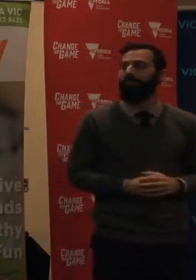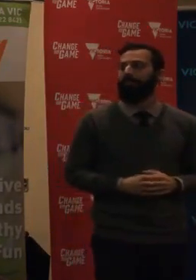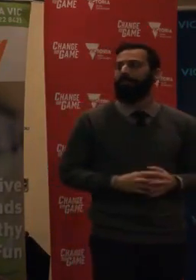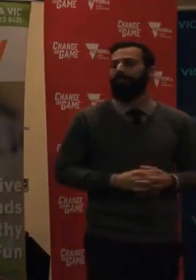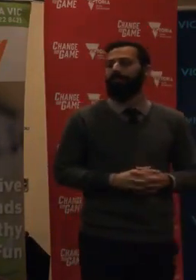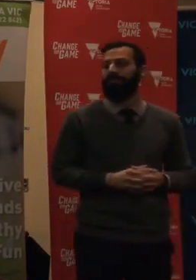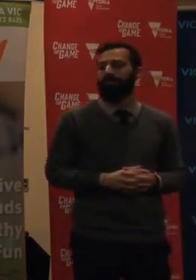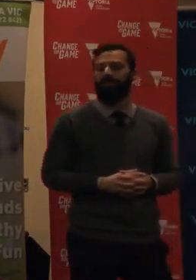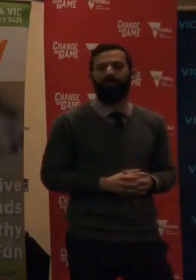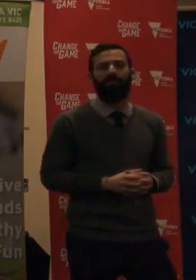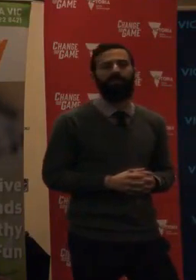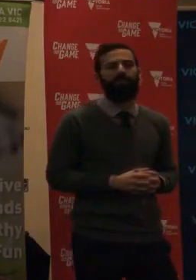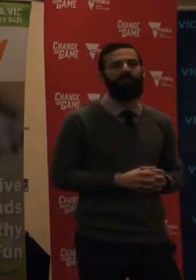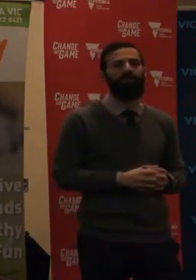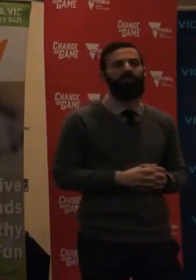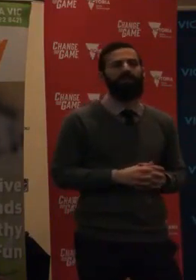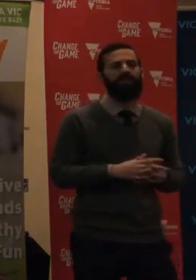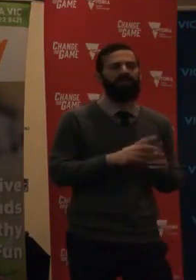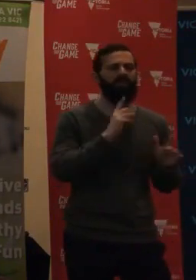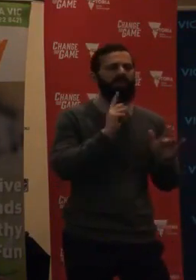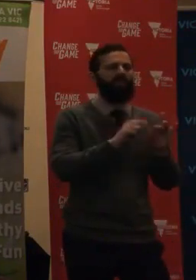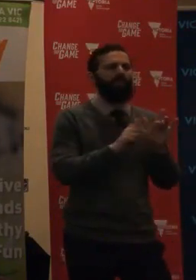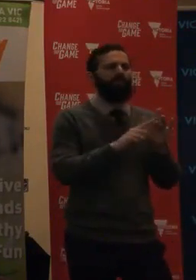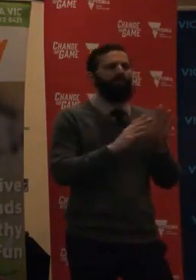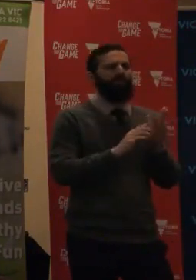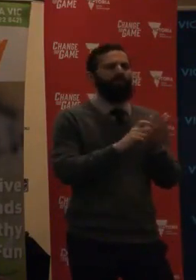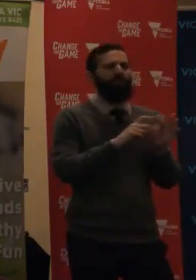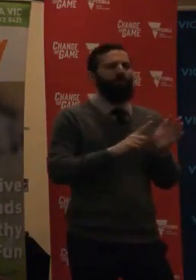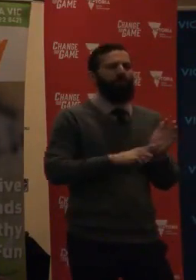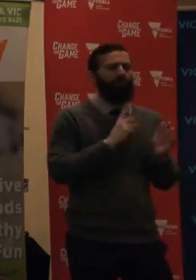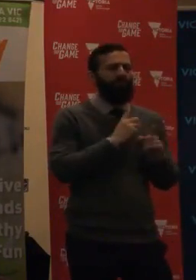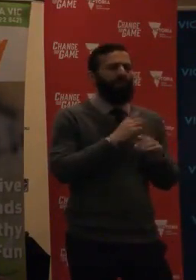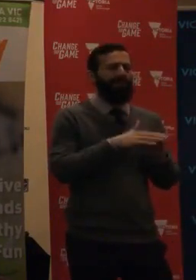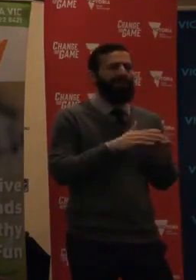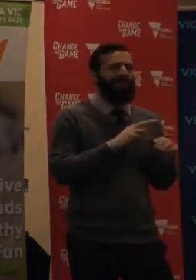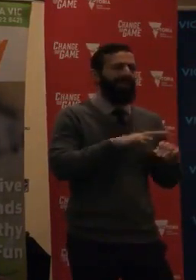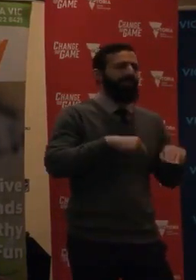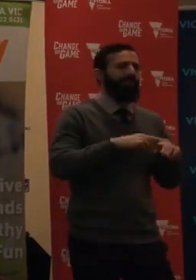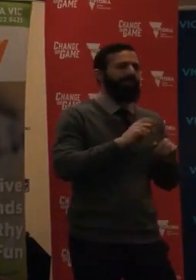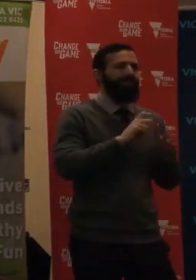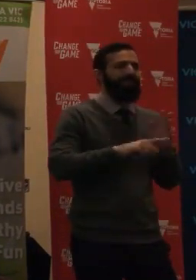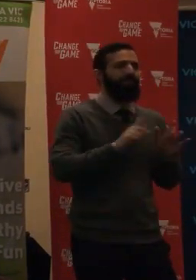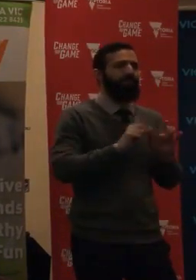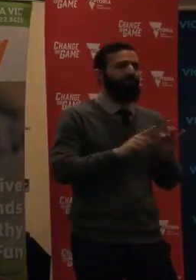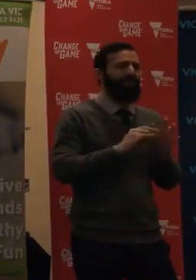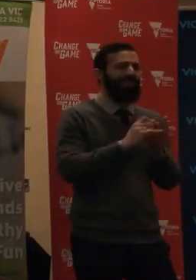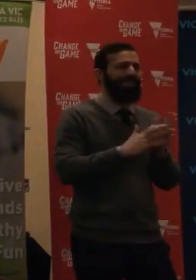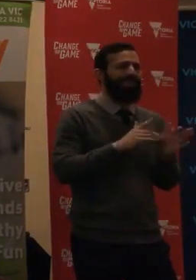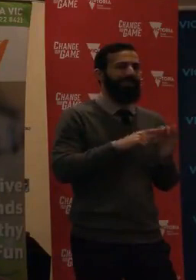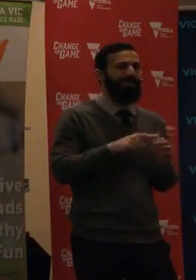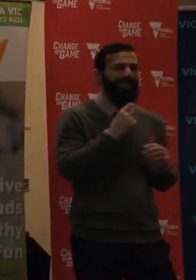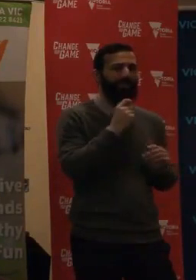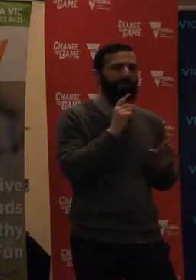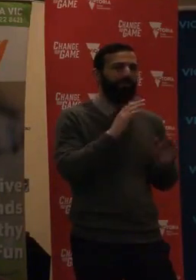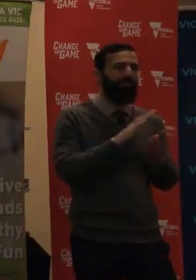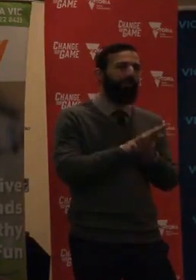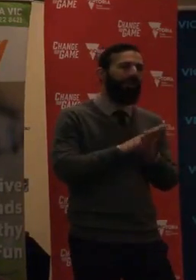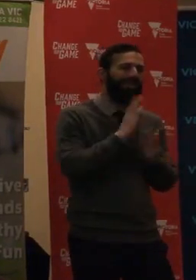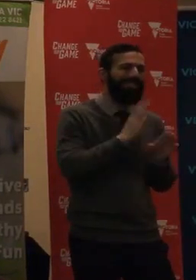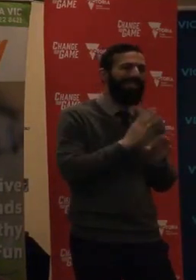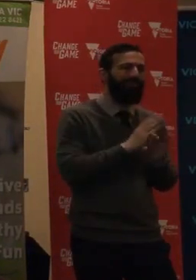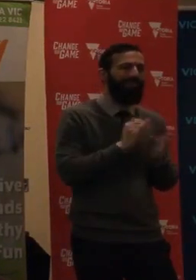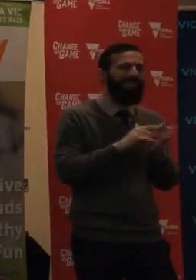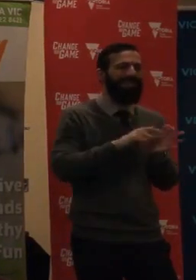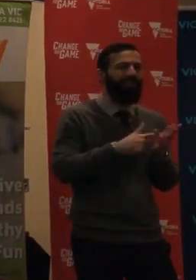So what's the big deal about an insurance model? And when we talk about National Disability Insurance Scheme, here's the dirty little secret of the sector going back about